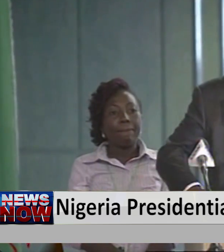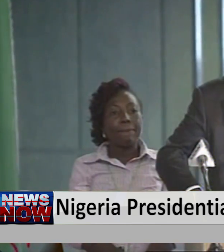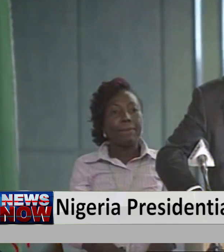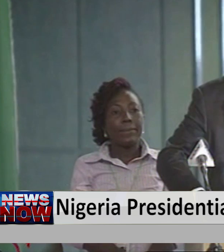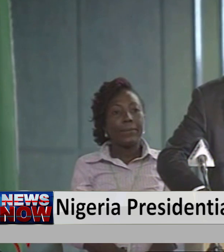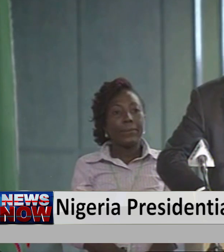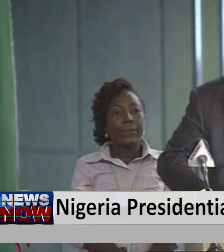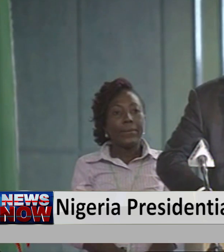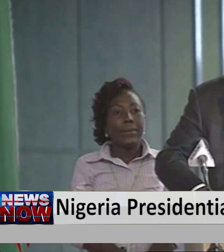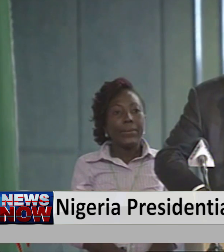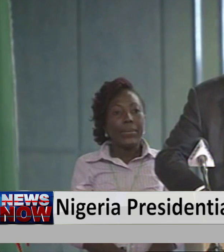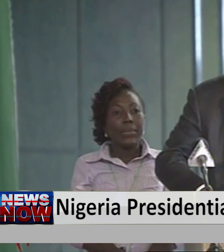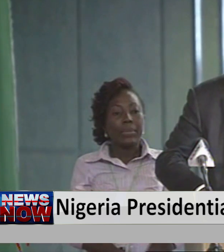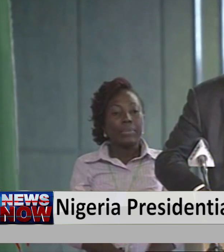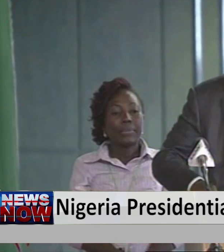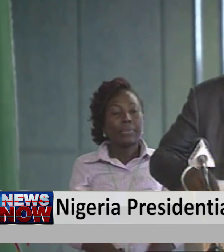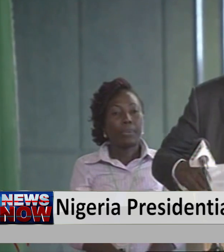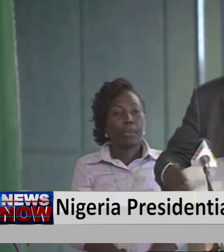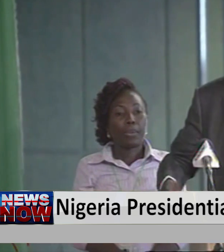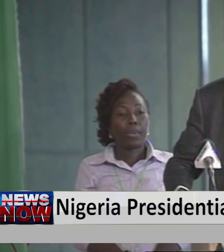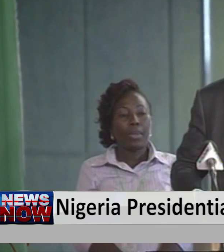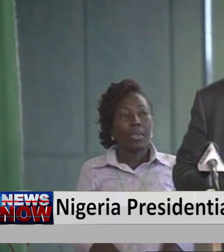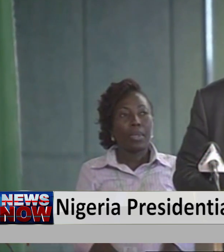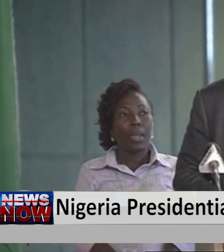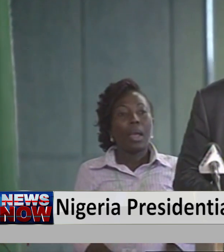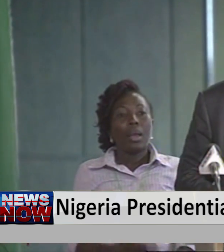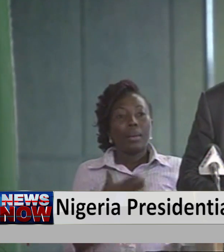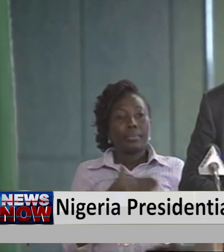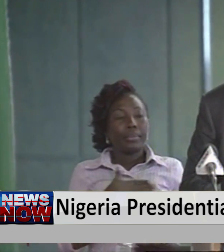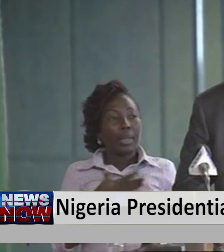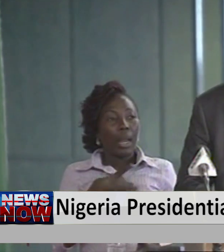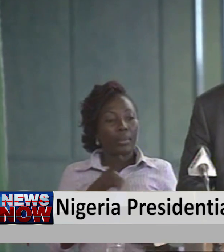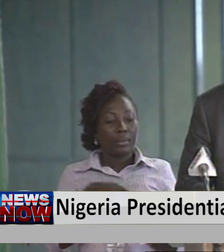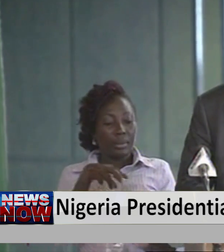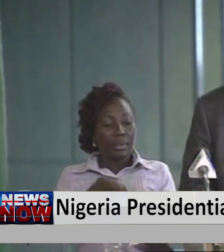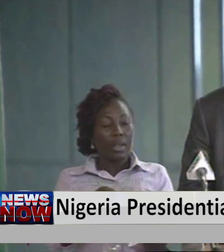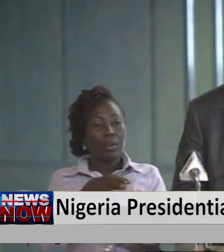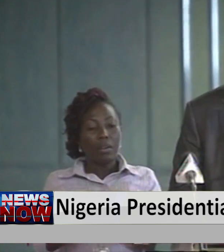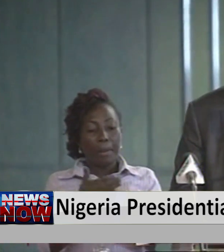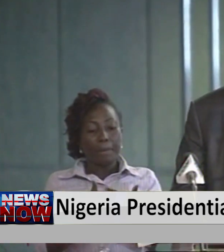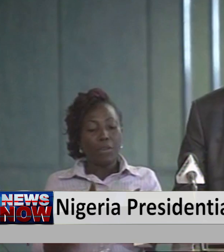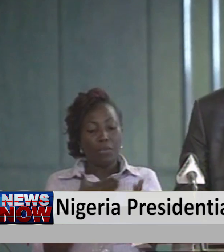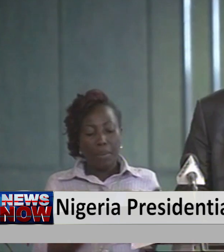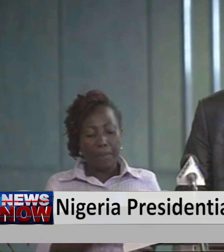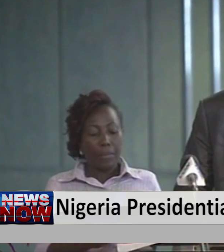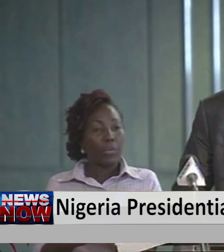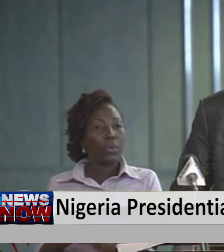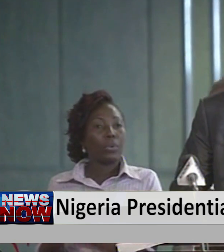Mr. Chairman, let me stand on your already established protocol.